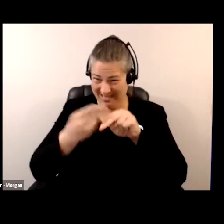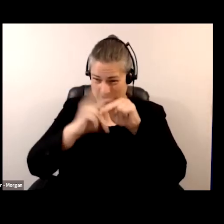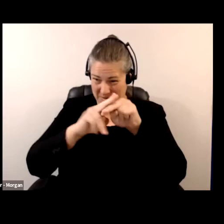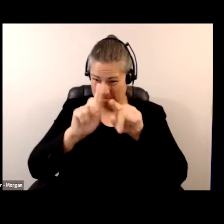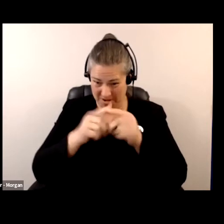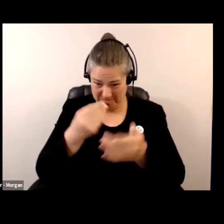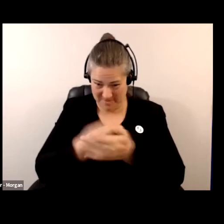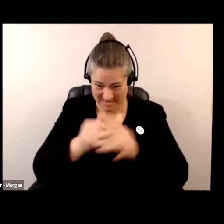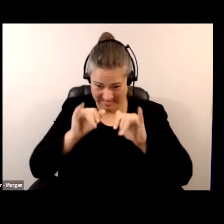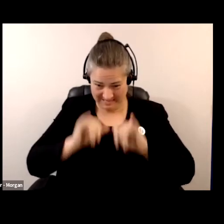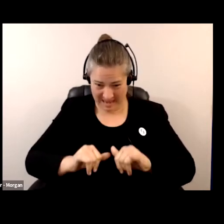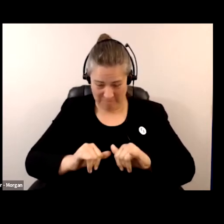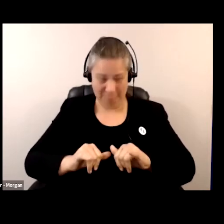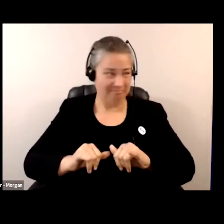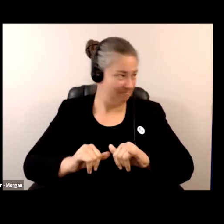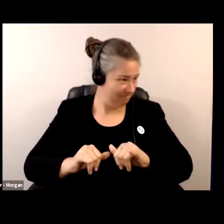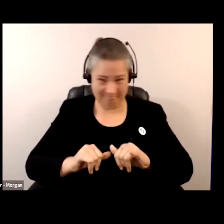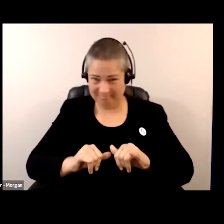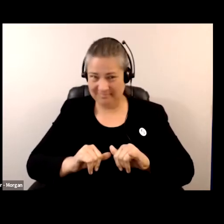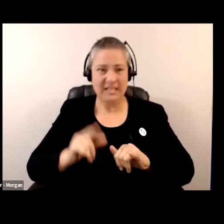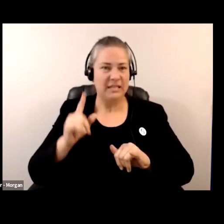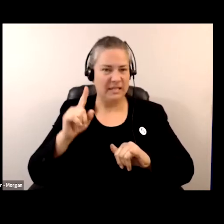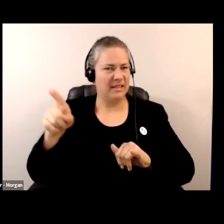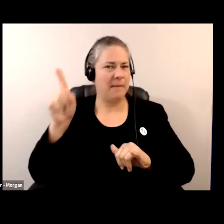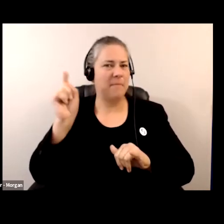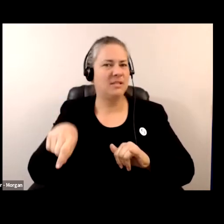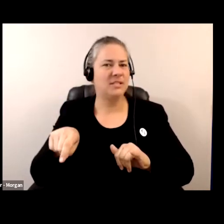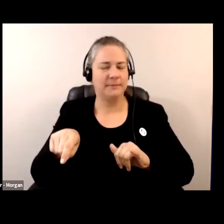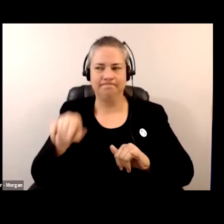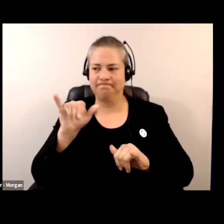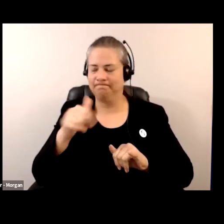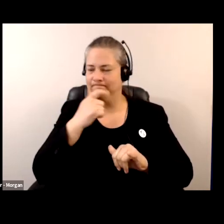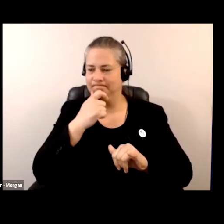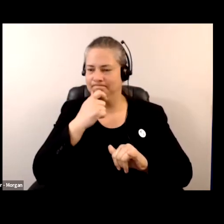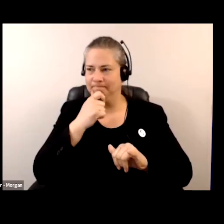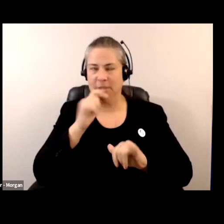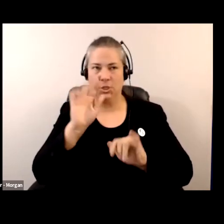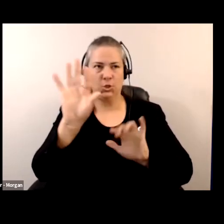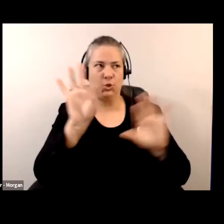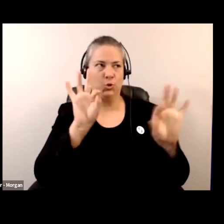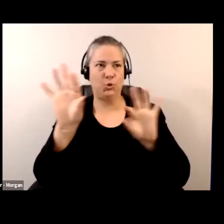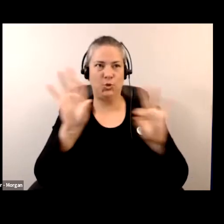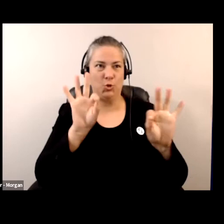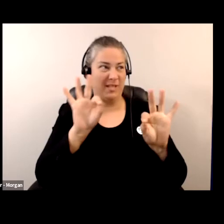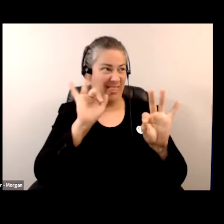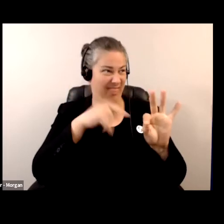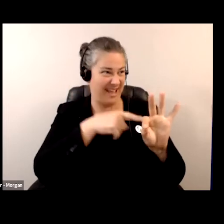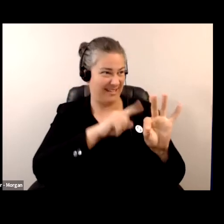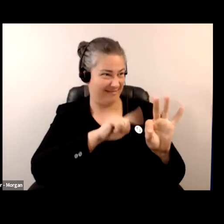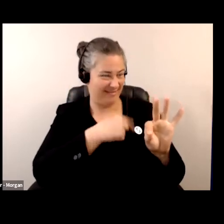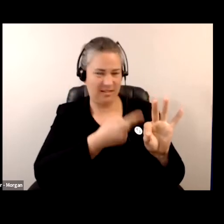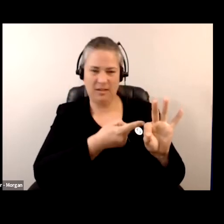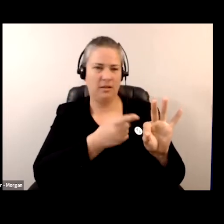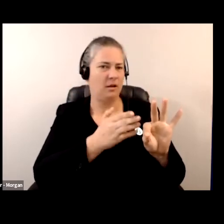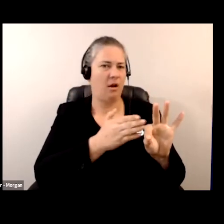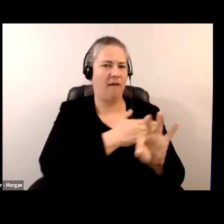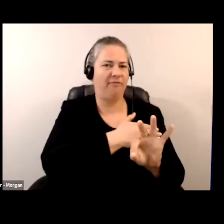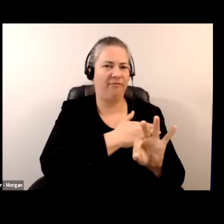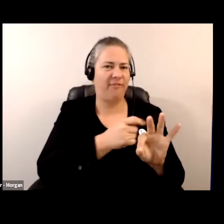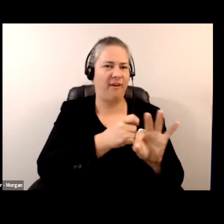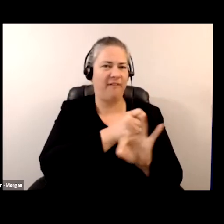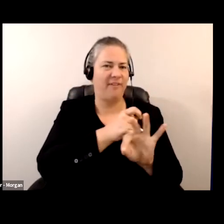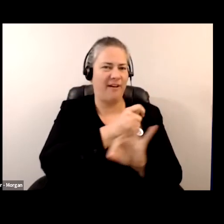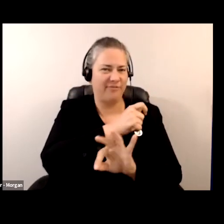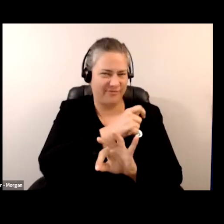that it has, they're going to have to make some choices about what not to do that they've been doing. And we think the only way to do